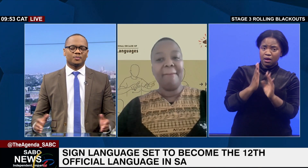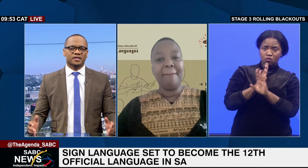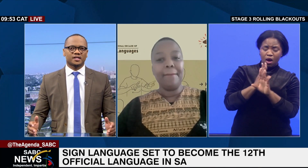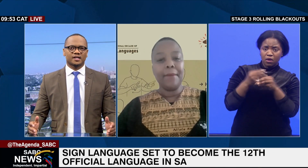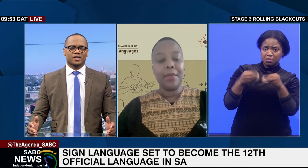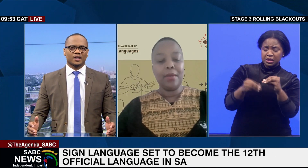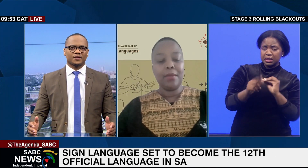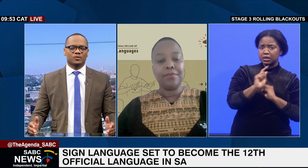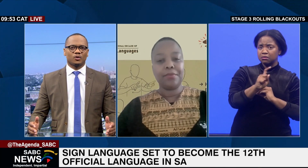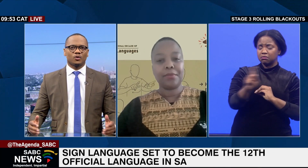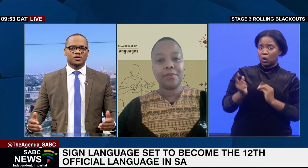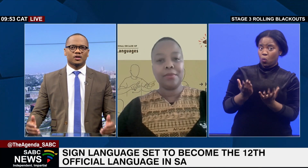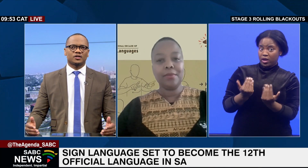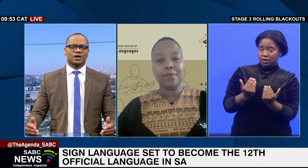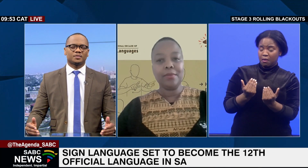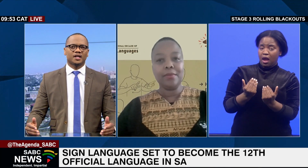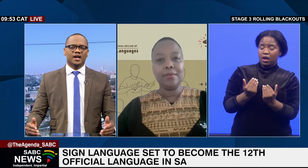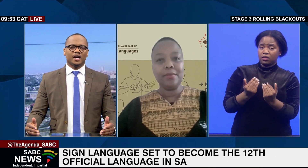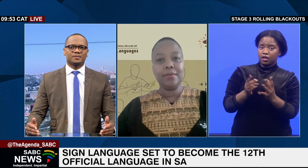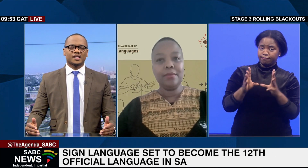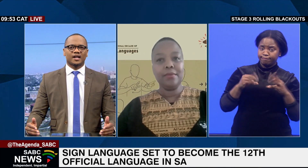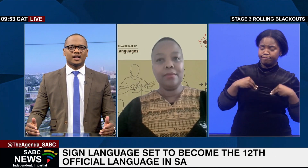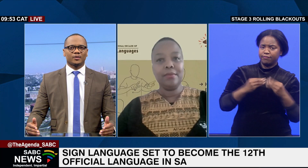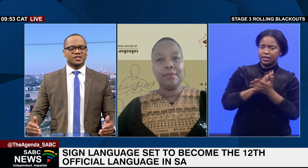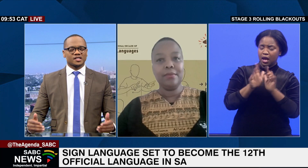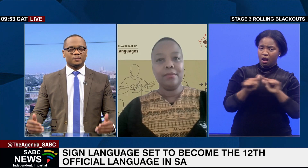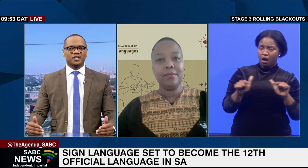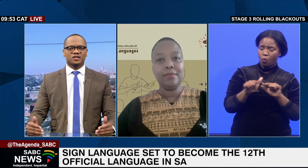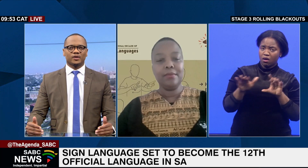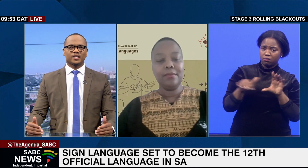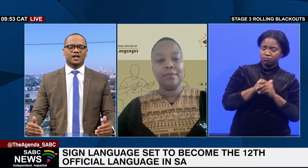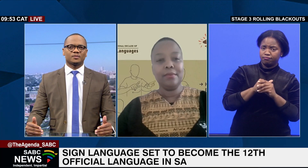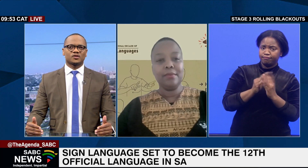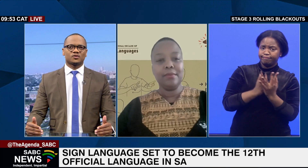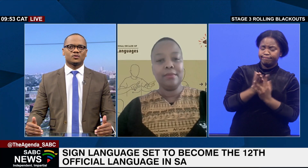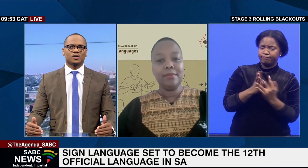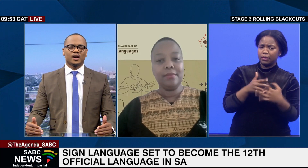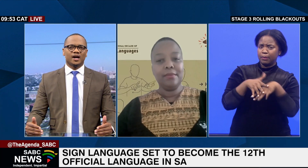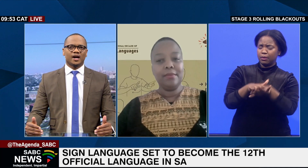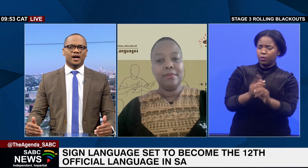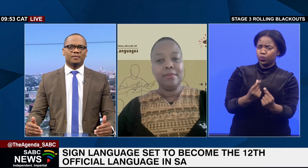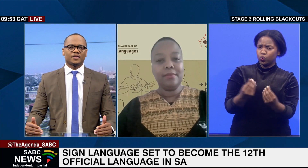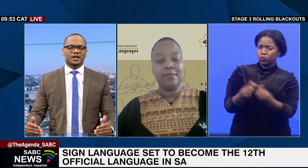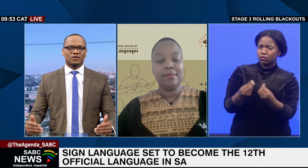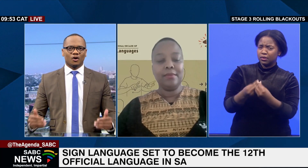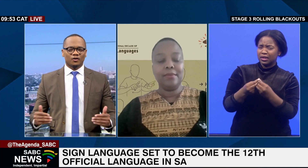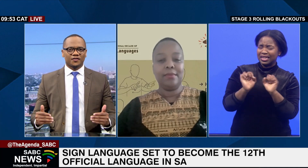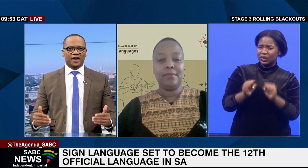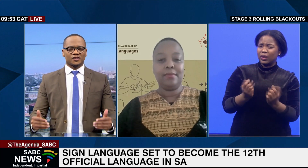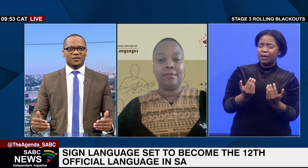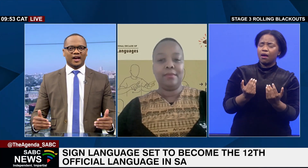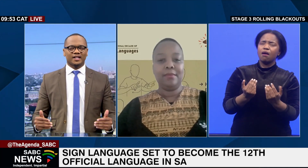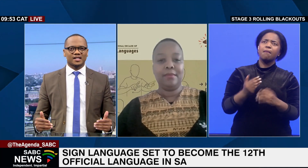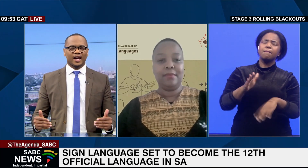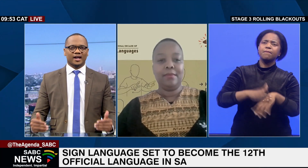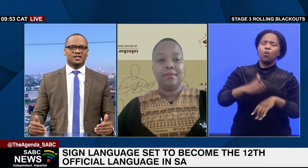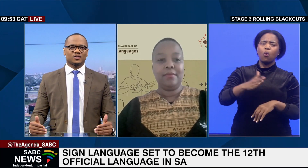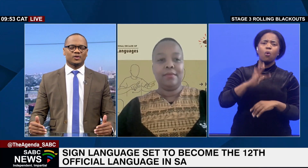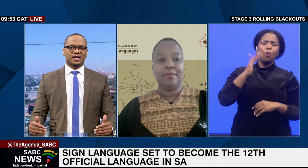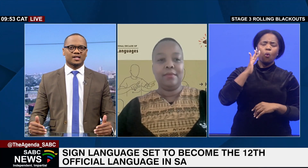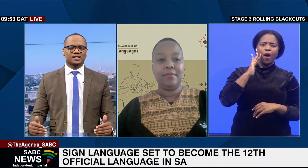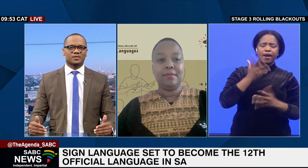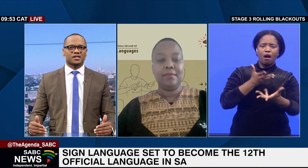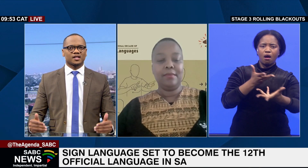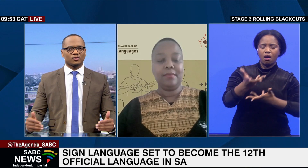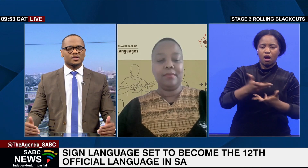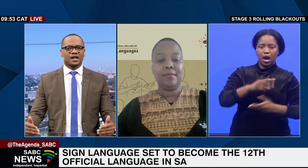that corporate South Africa will also adopt sign language, especially when it comes to the cold face of interacting